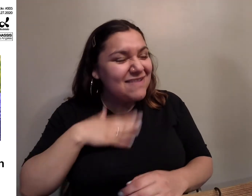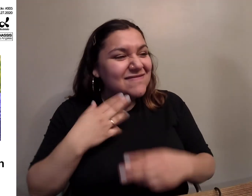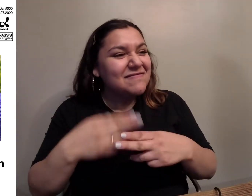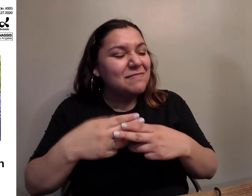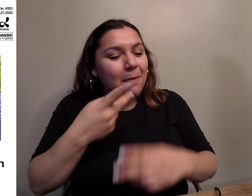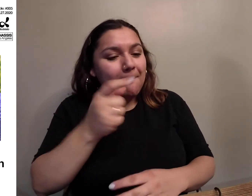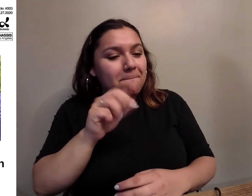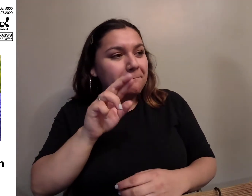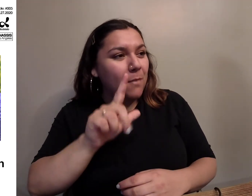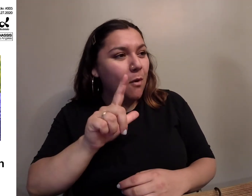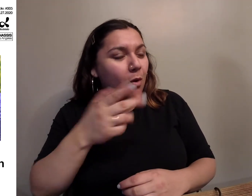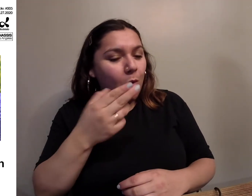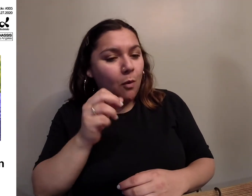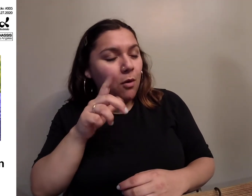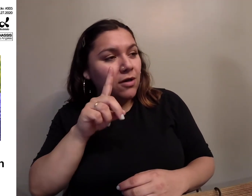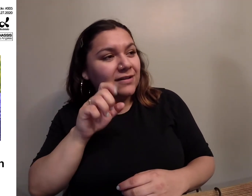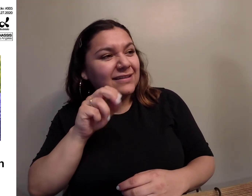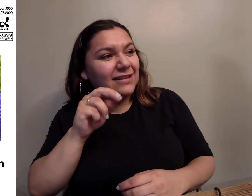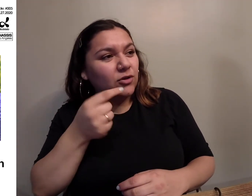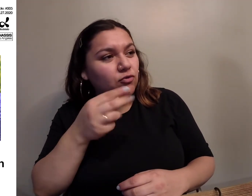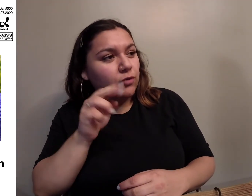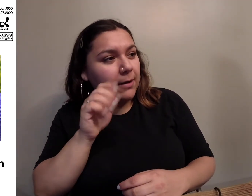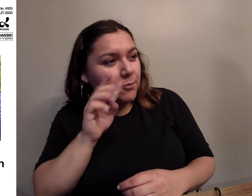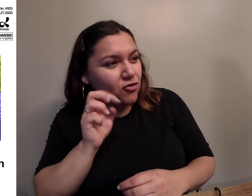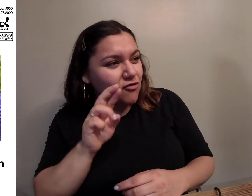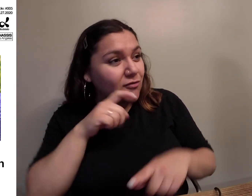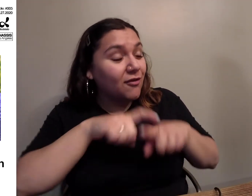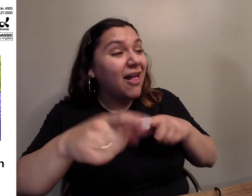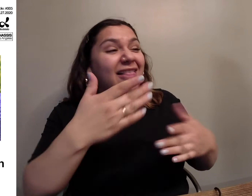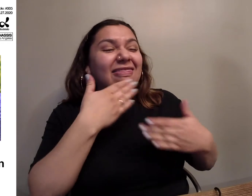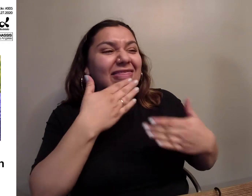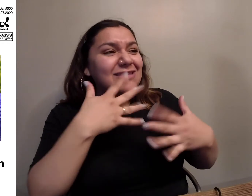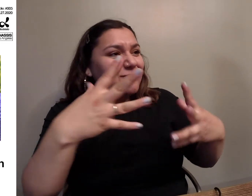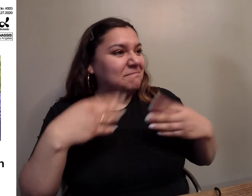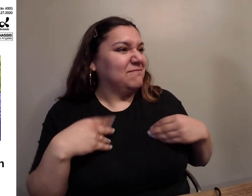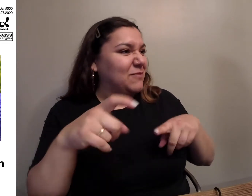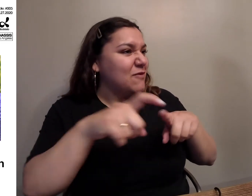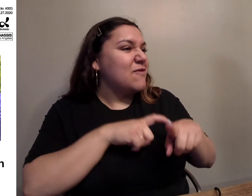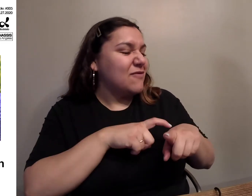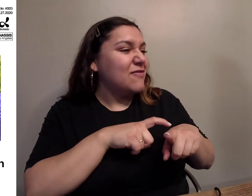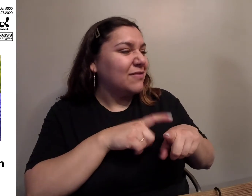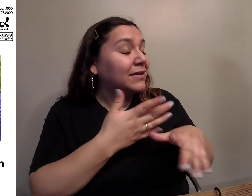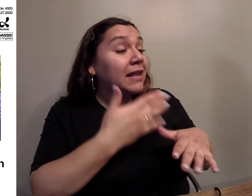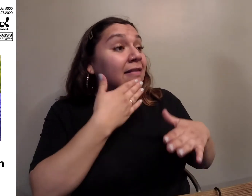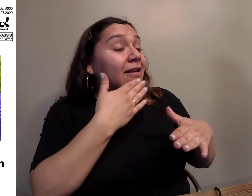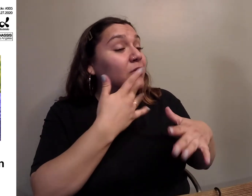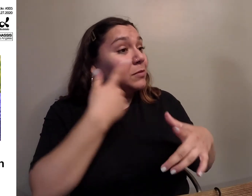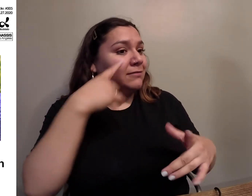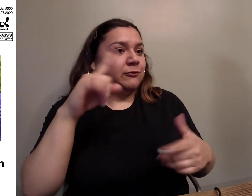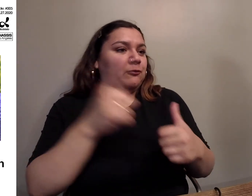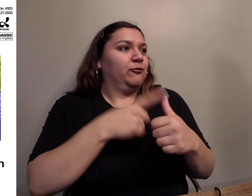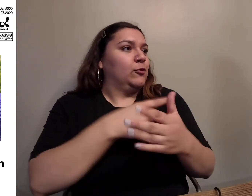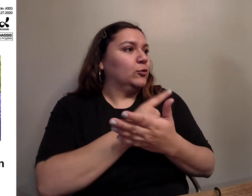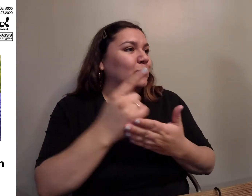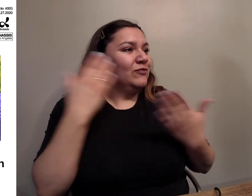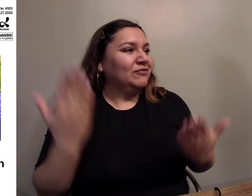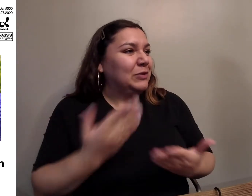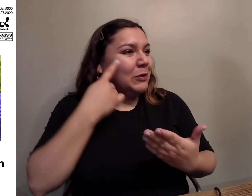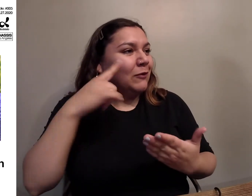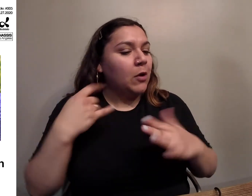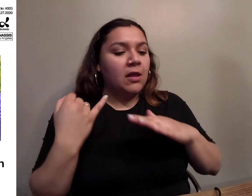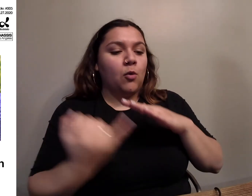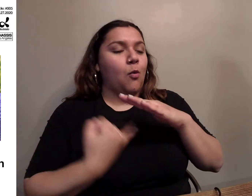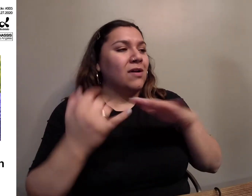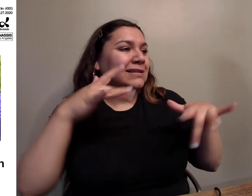calling you. Thank you so much for taking this call, for being part of the first week of the Quarantine